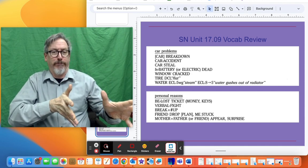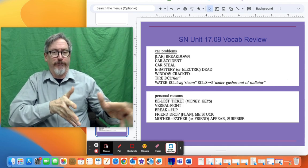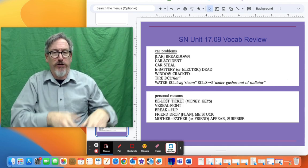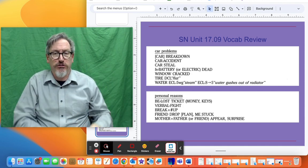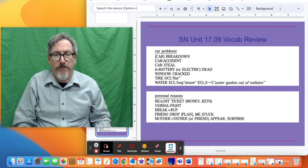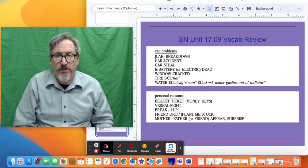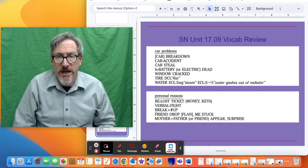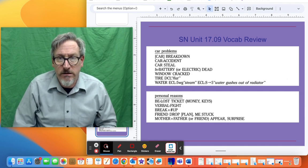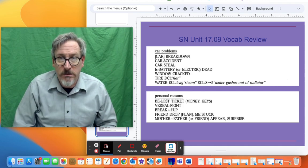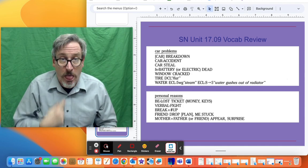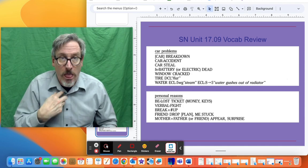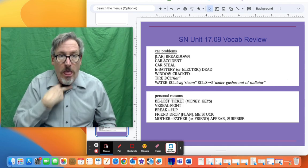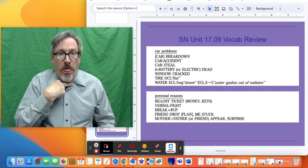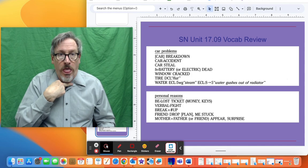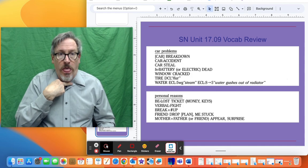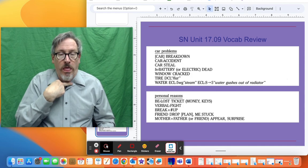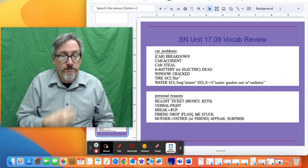Friend dropped the plan,